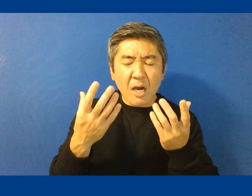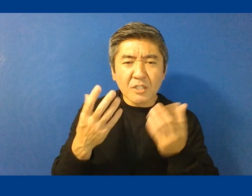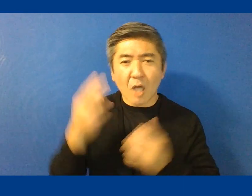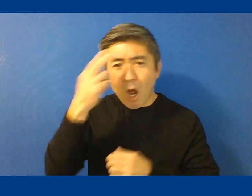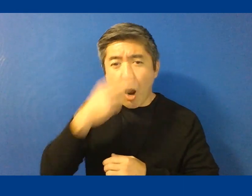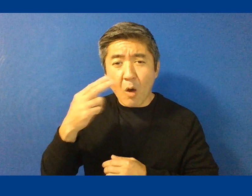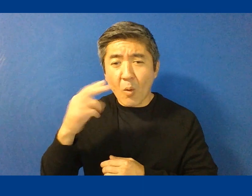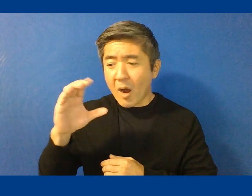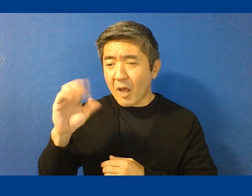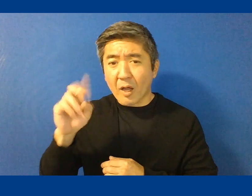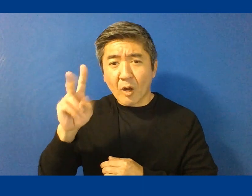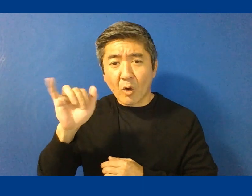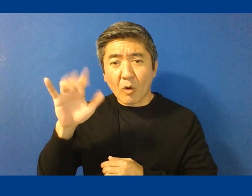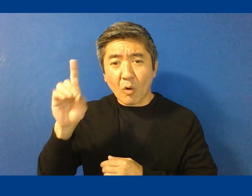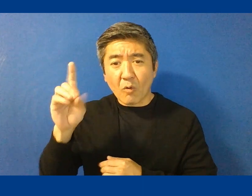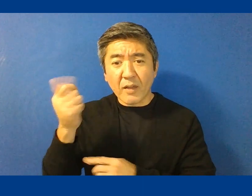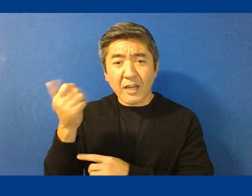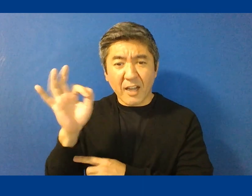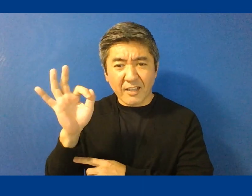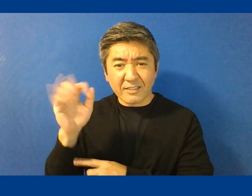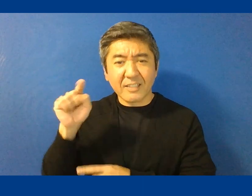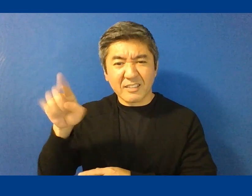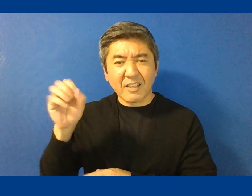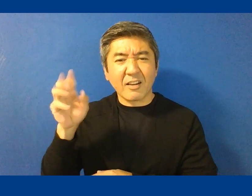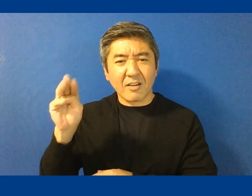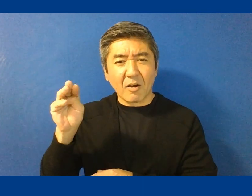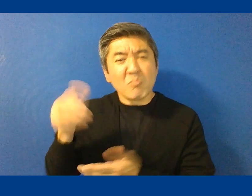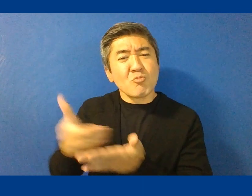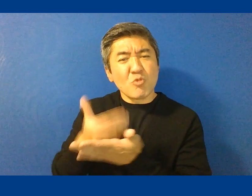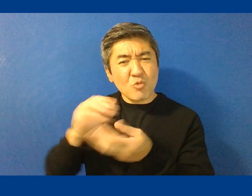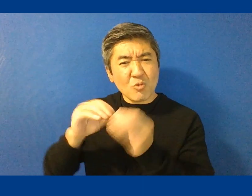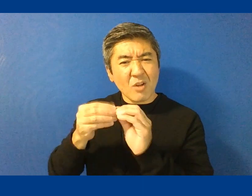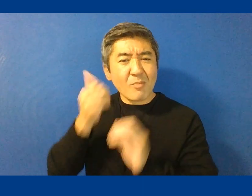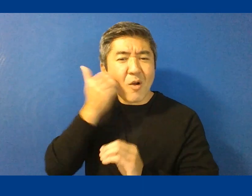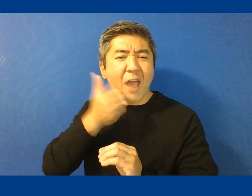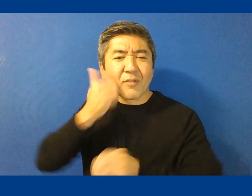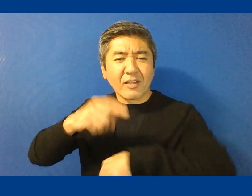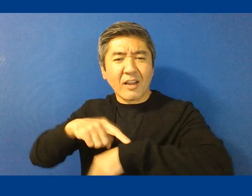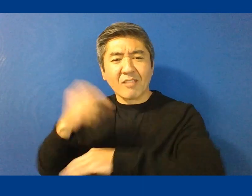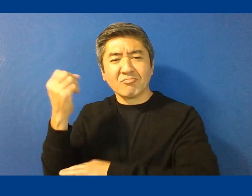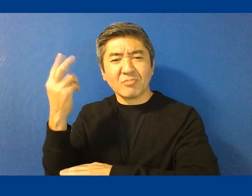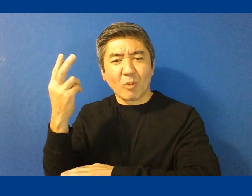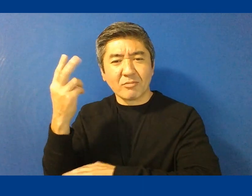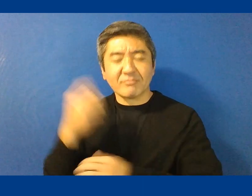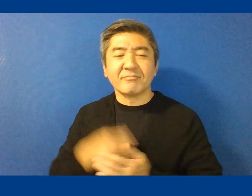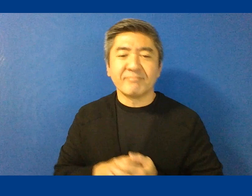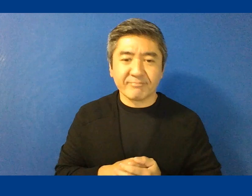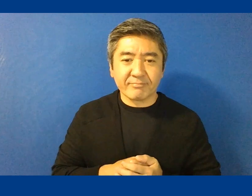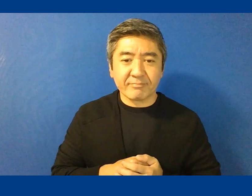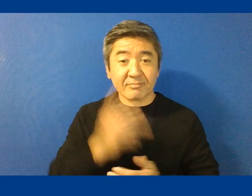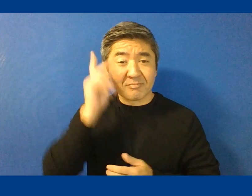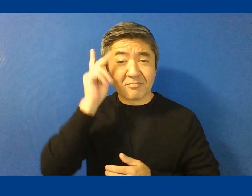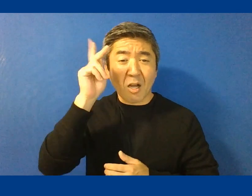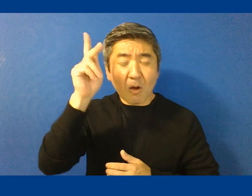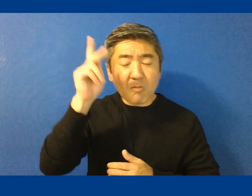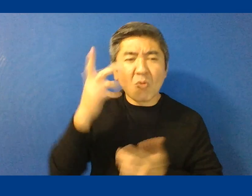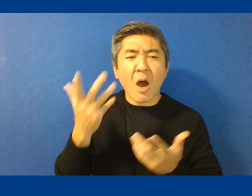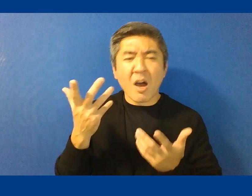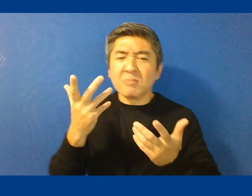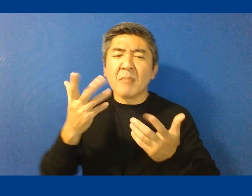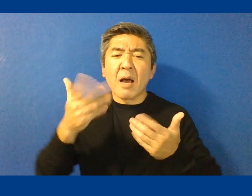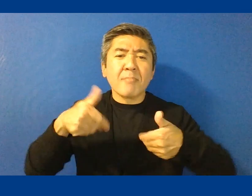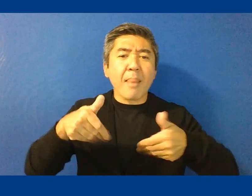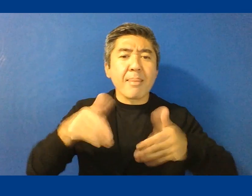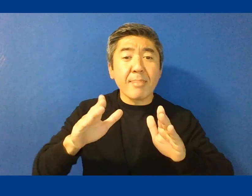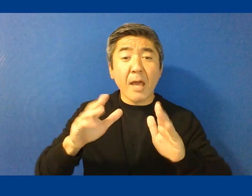hawaiicovid19.com. The daily count on this site is updated at noon every day. The county is allowing several of its emergency rules to